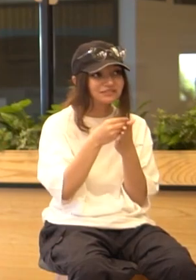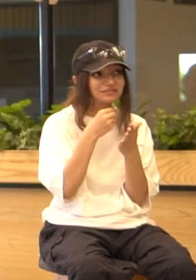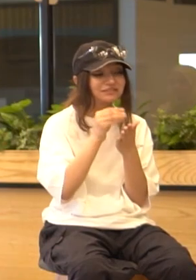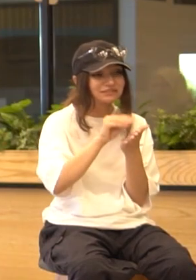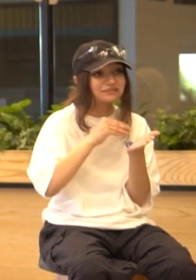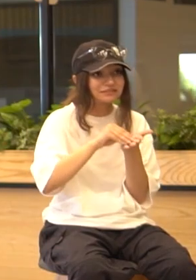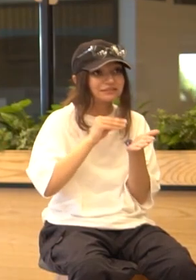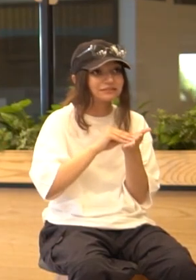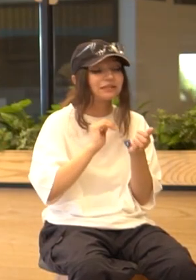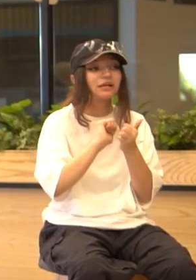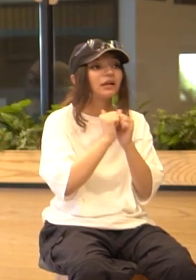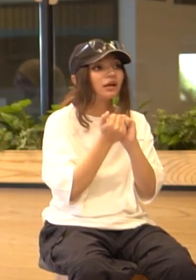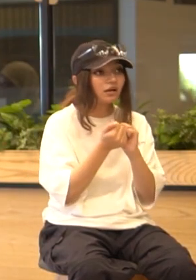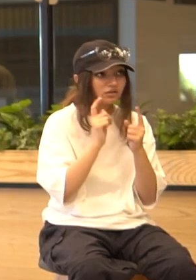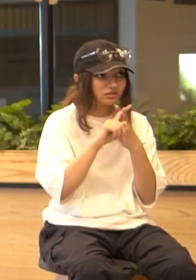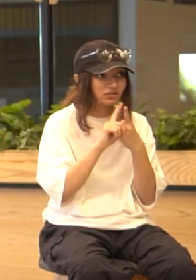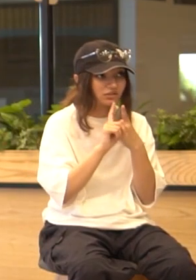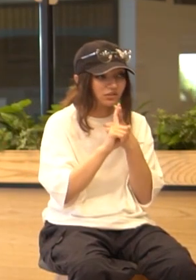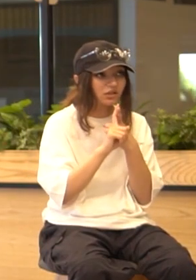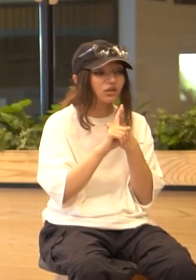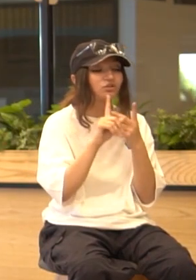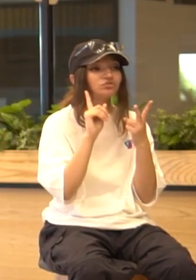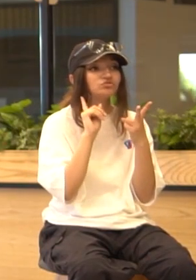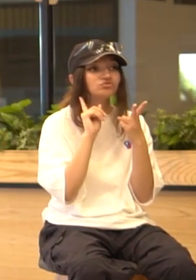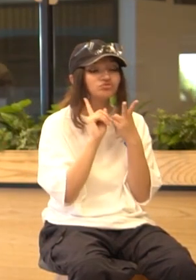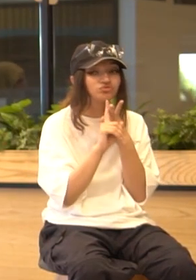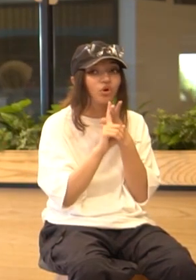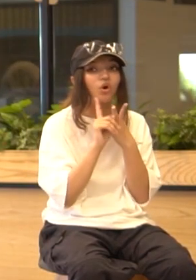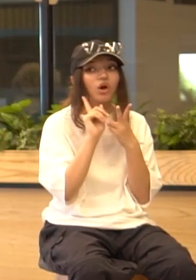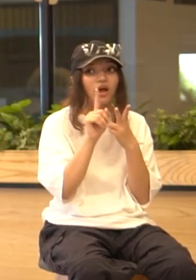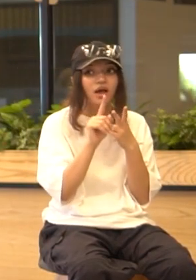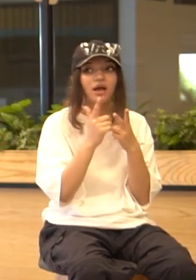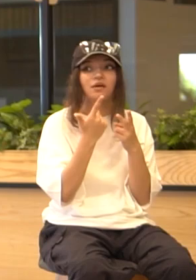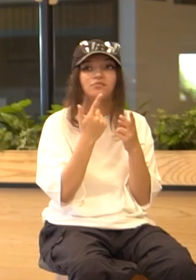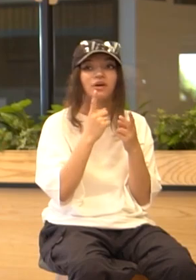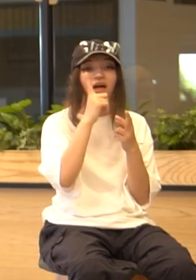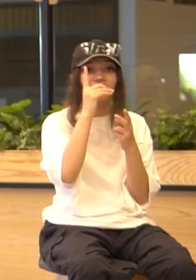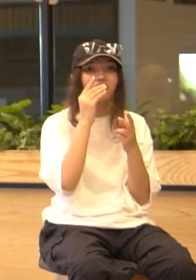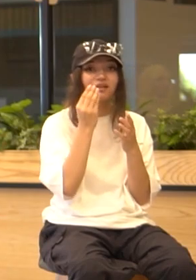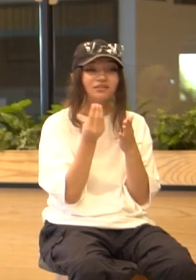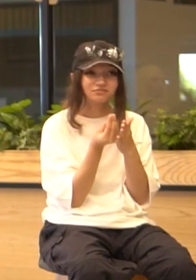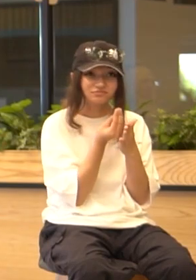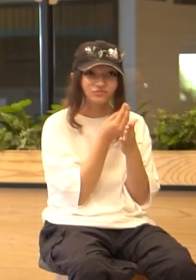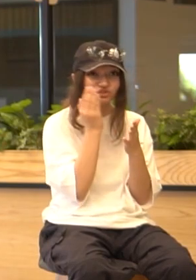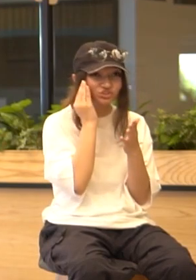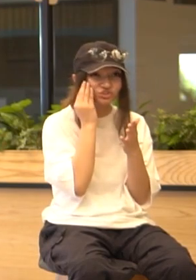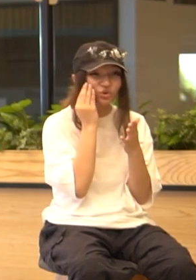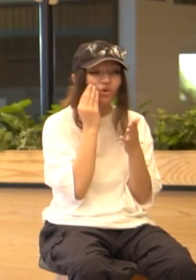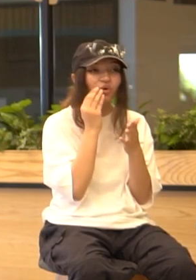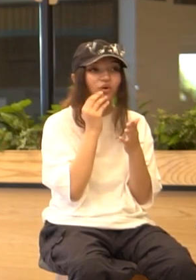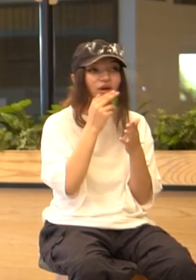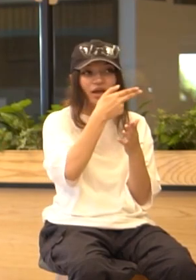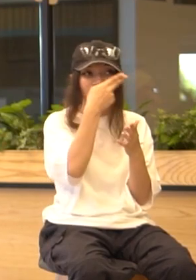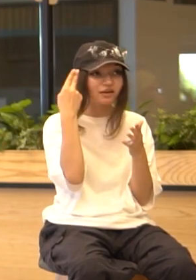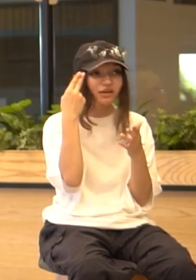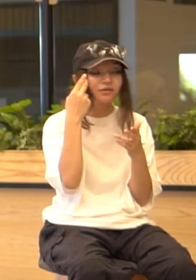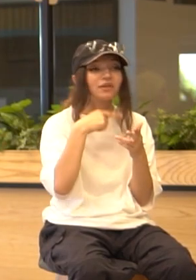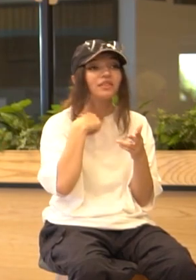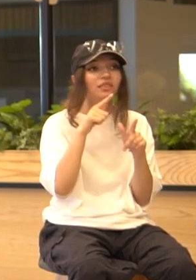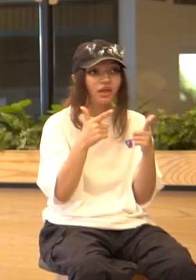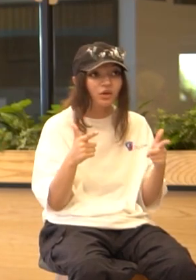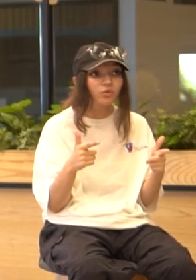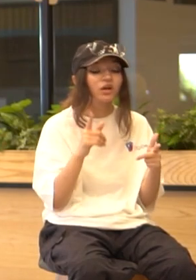Okay, monetizing, I think the only way I'm currently like monetizing it is just incorporating Urdu